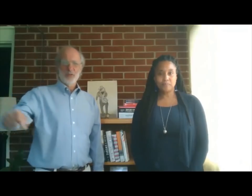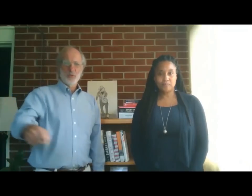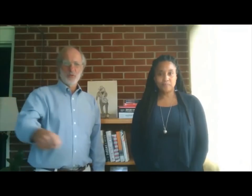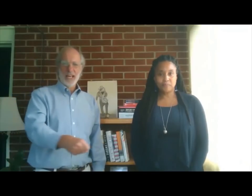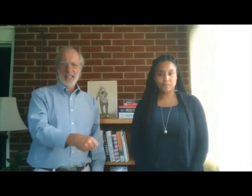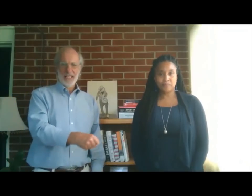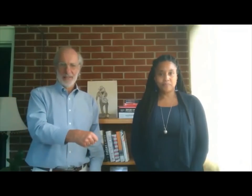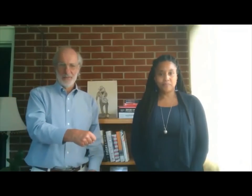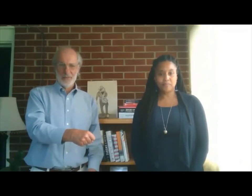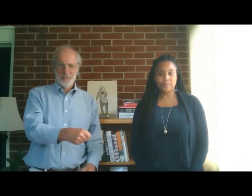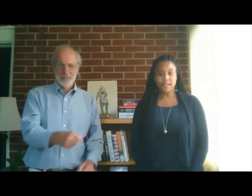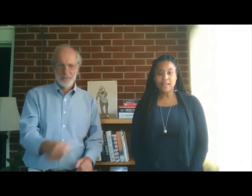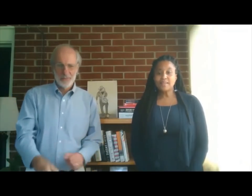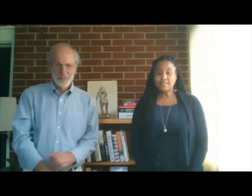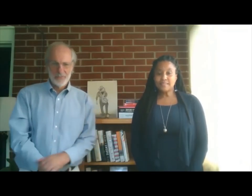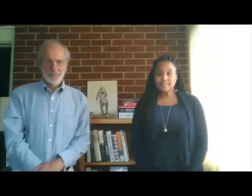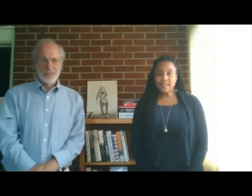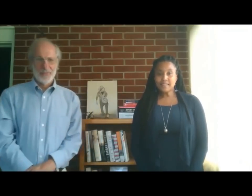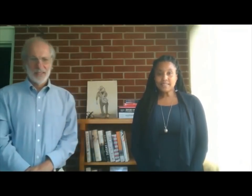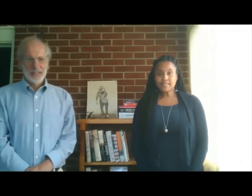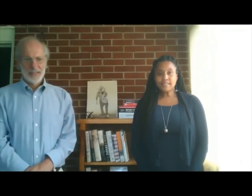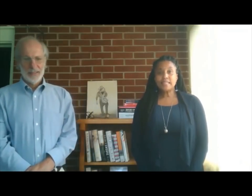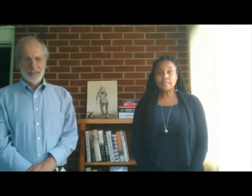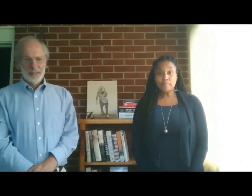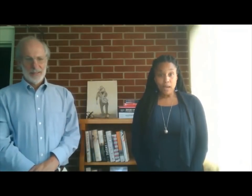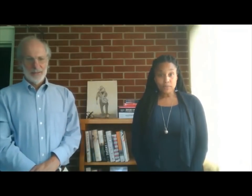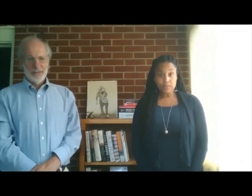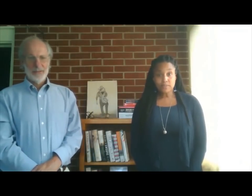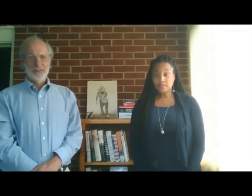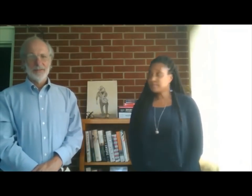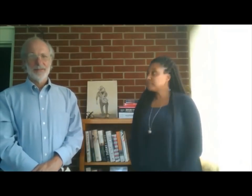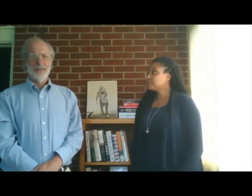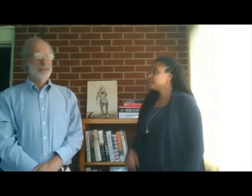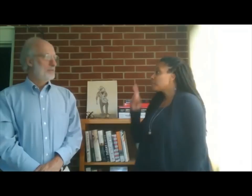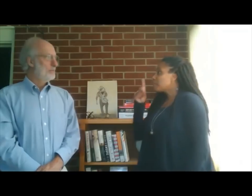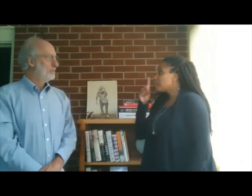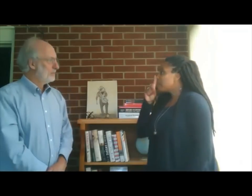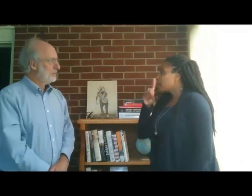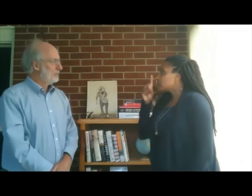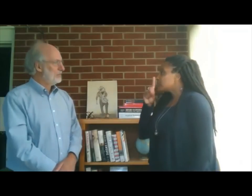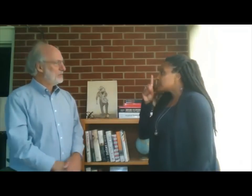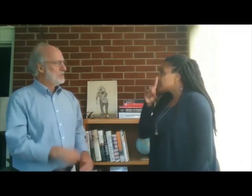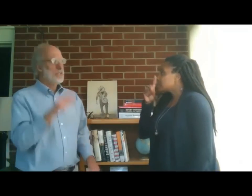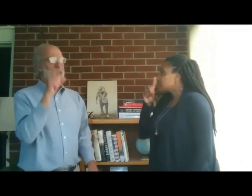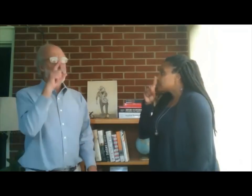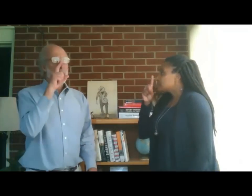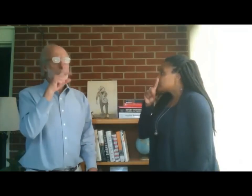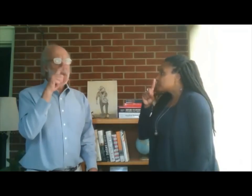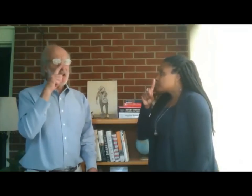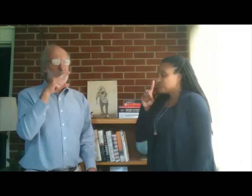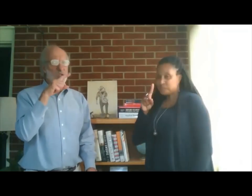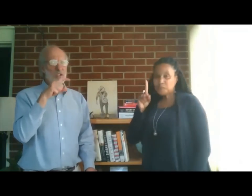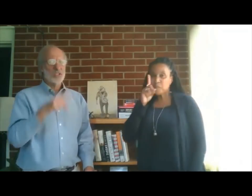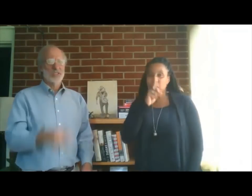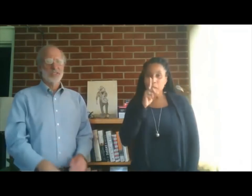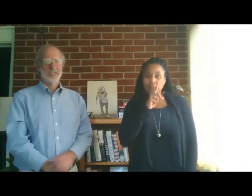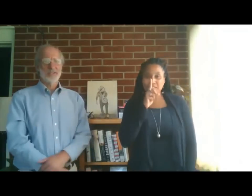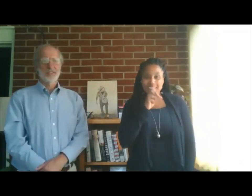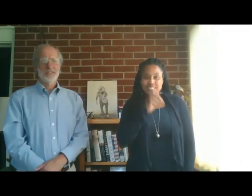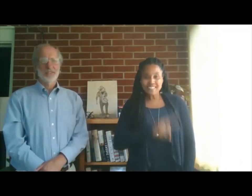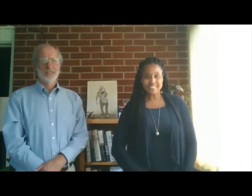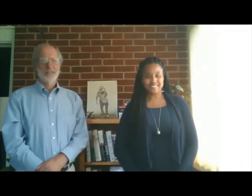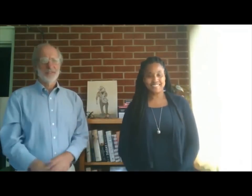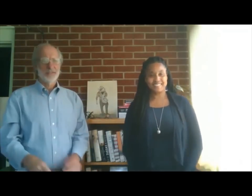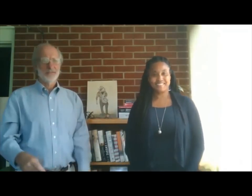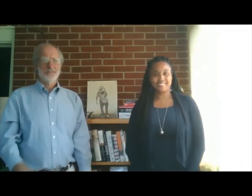That's right, wagon. Next is mouse. Mouse. Mouse.